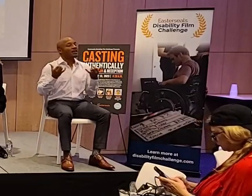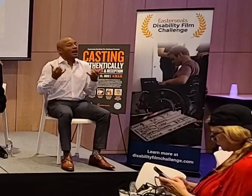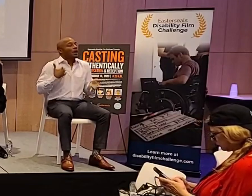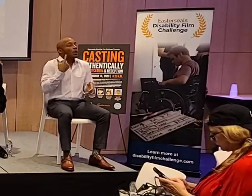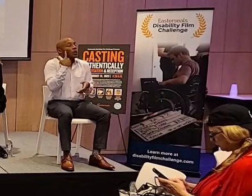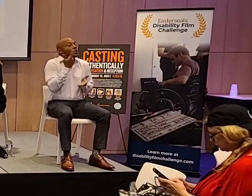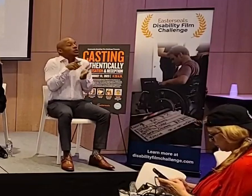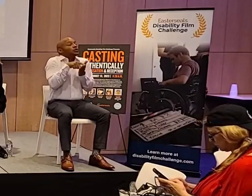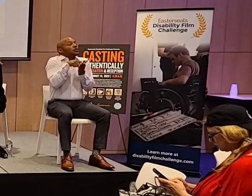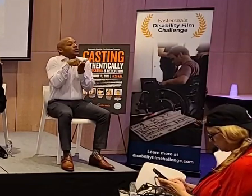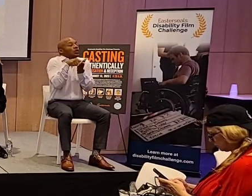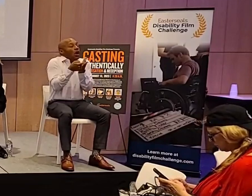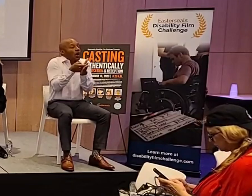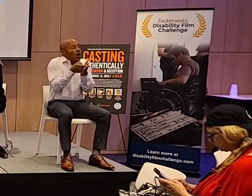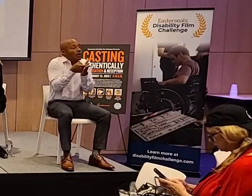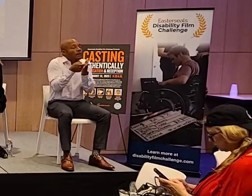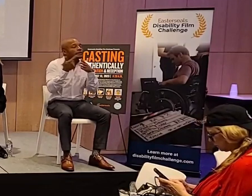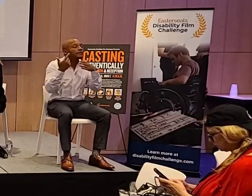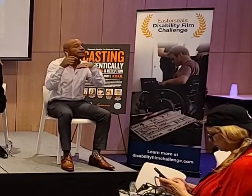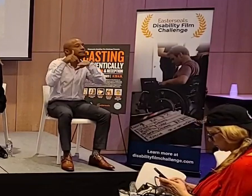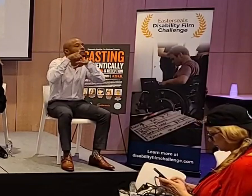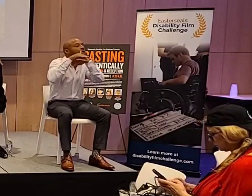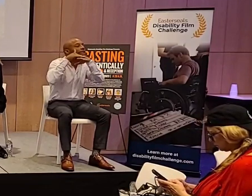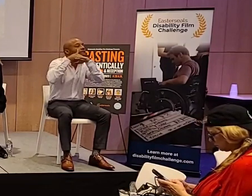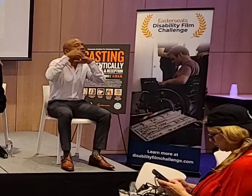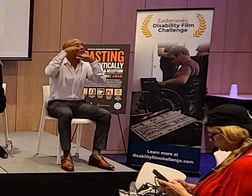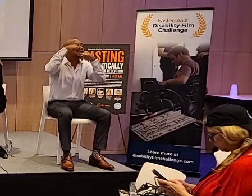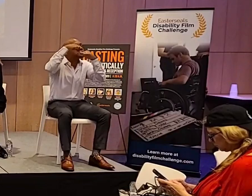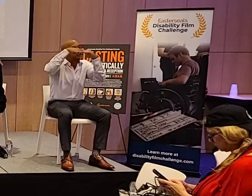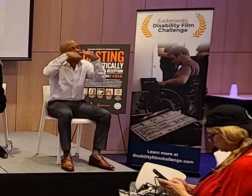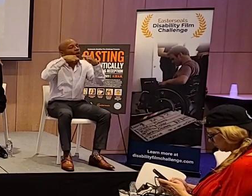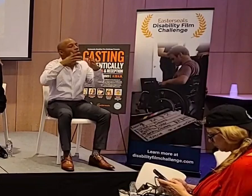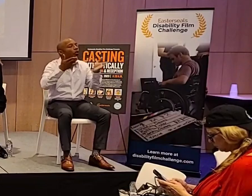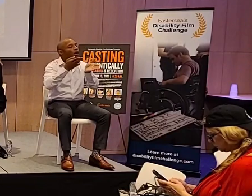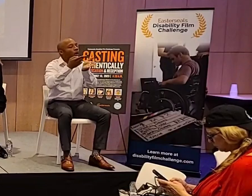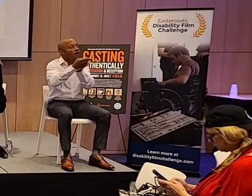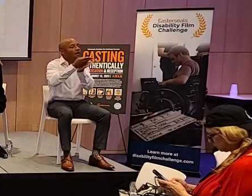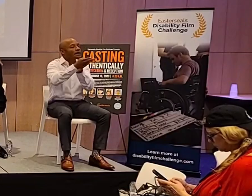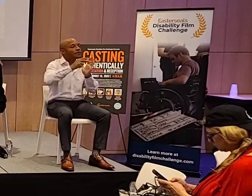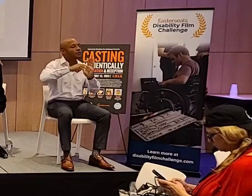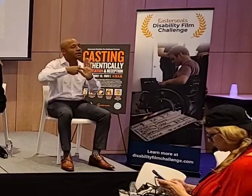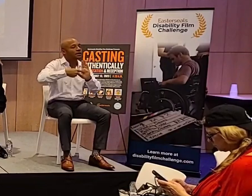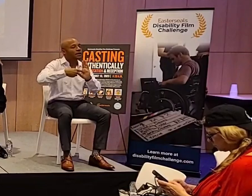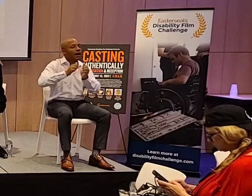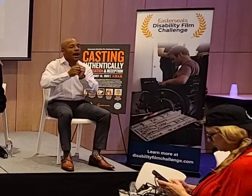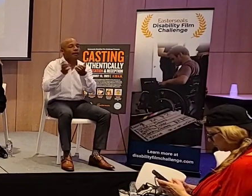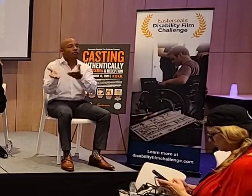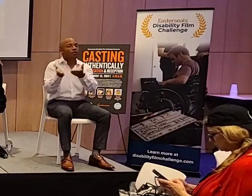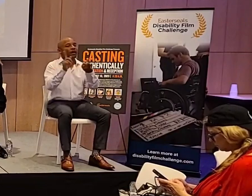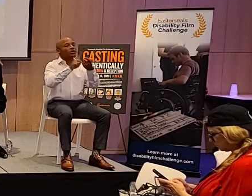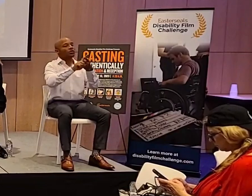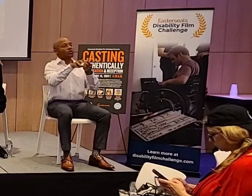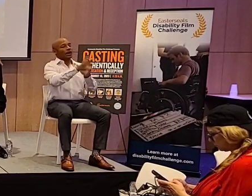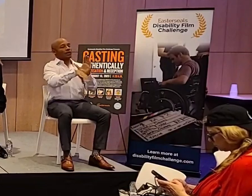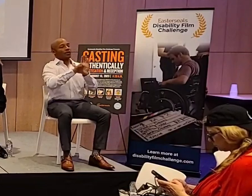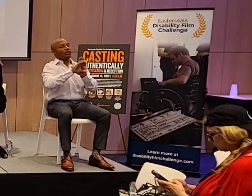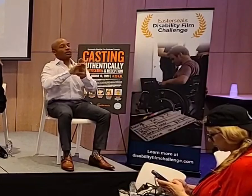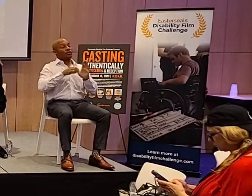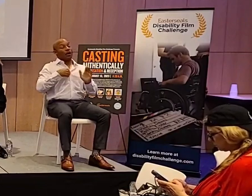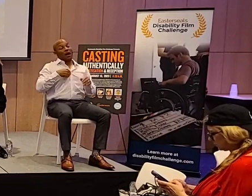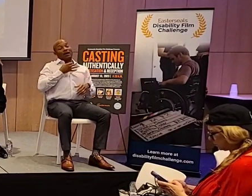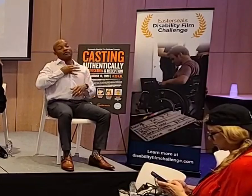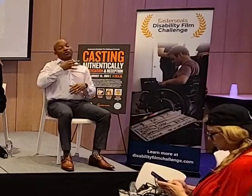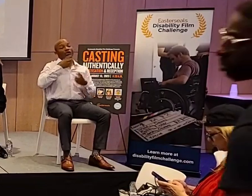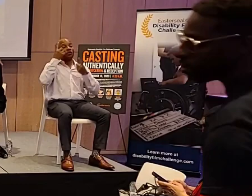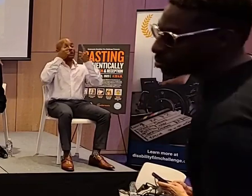what authenticity means and how you can bring that to the character. I'm just wondering, how do you